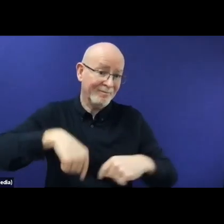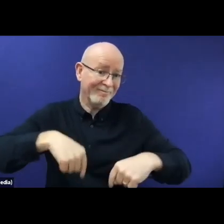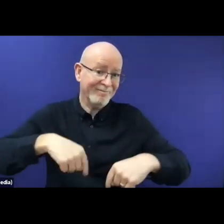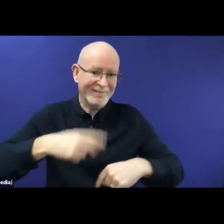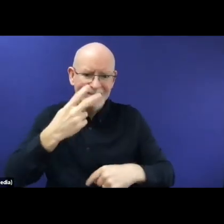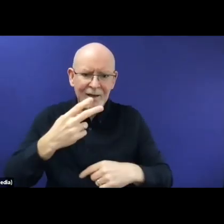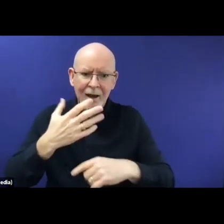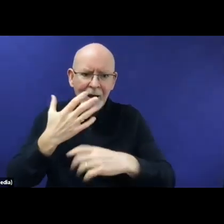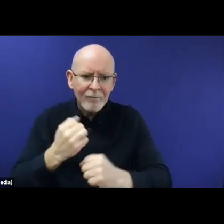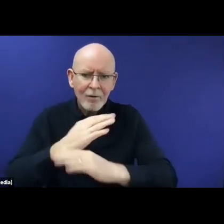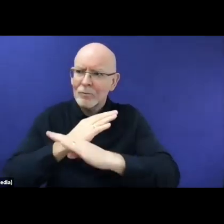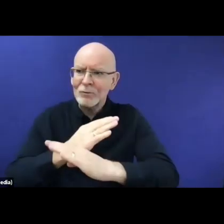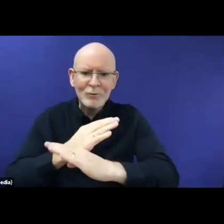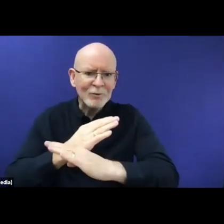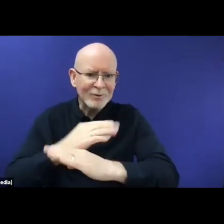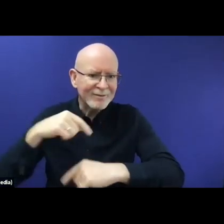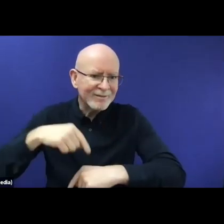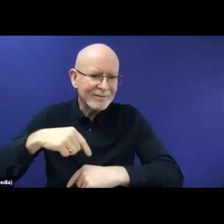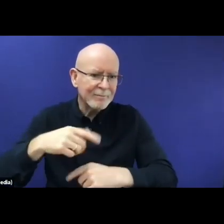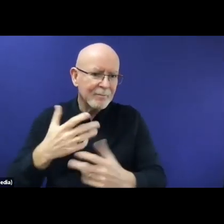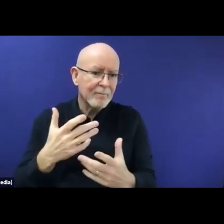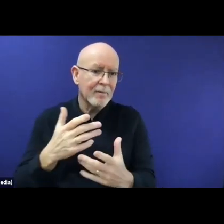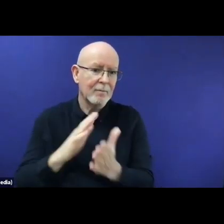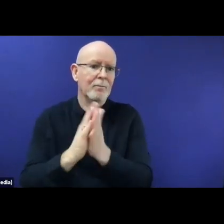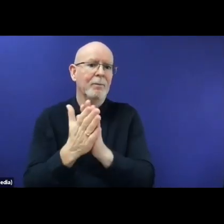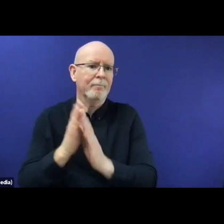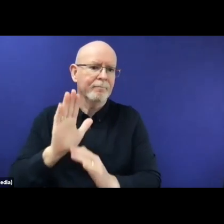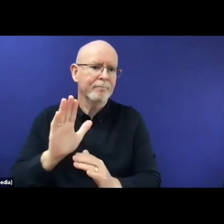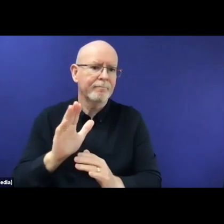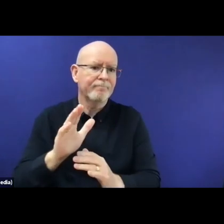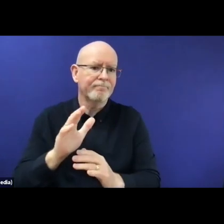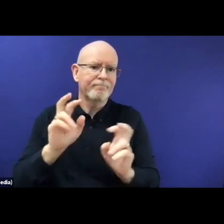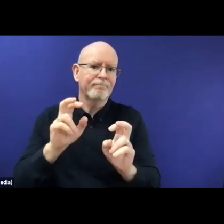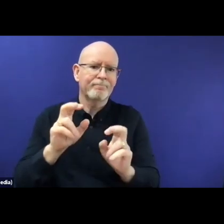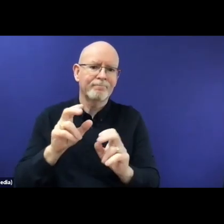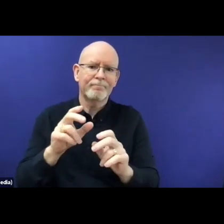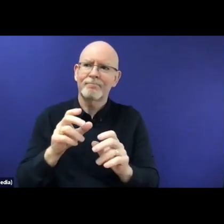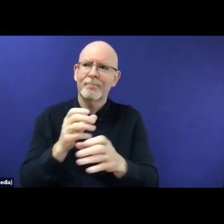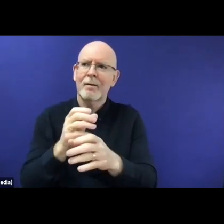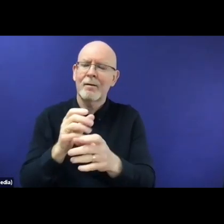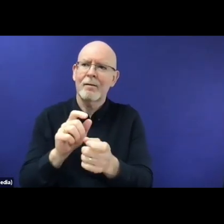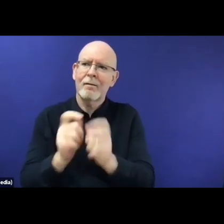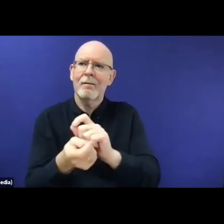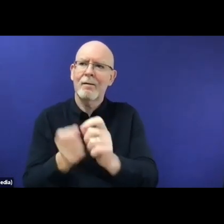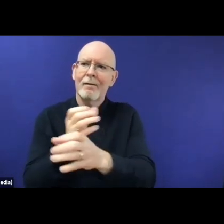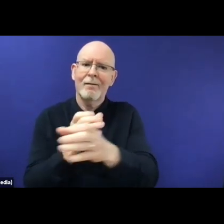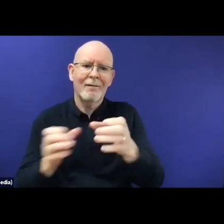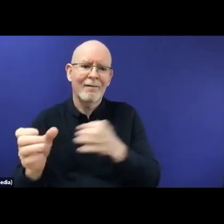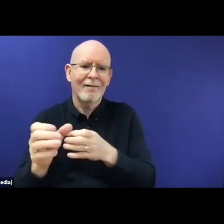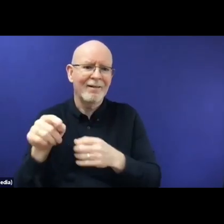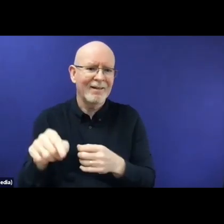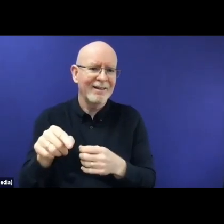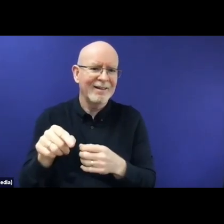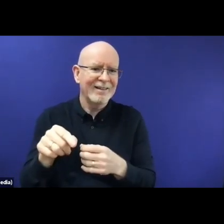and that has come because of three main reasons. One is the fact, of course, the growth in the number of